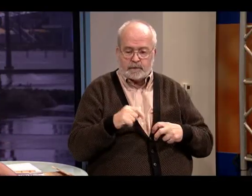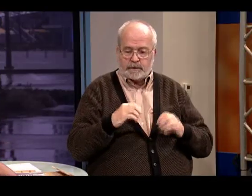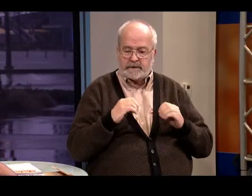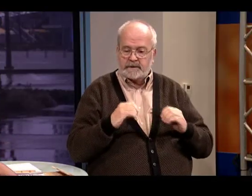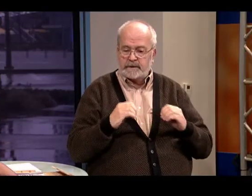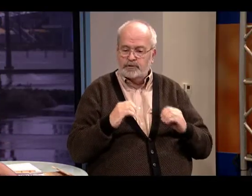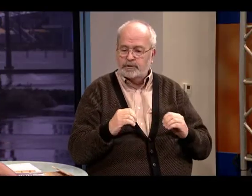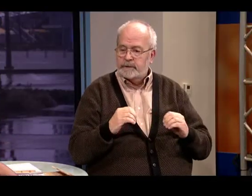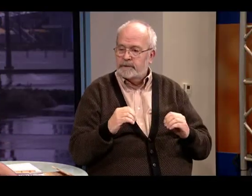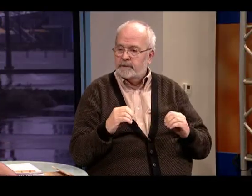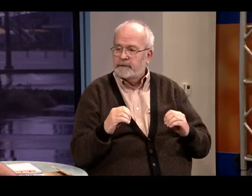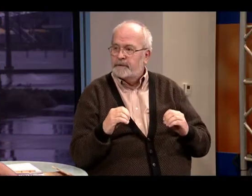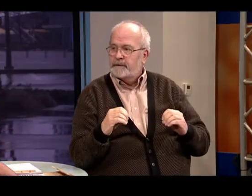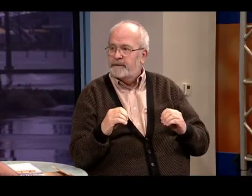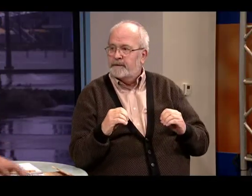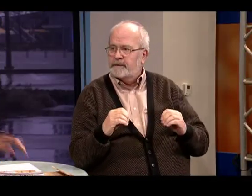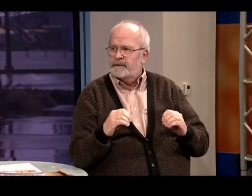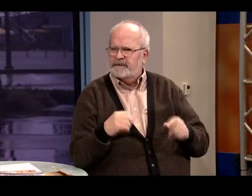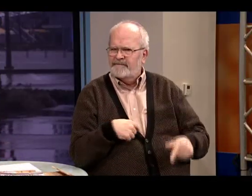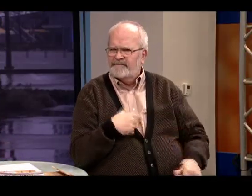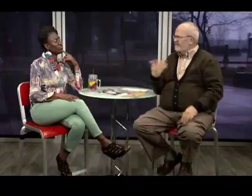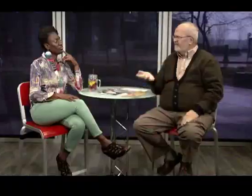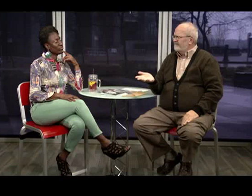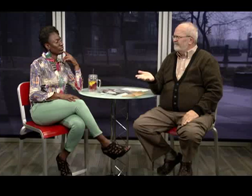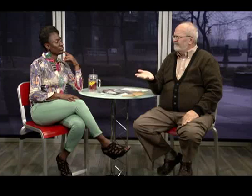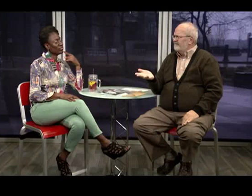are too difficult to teach.